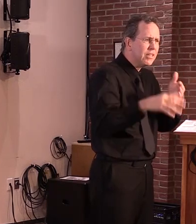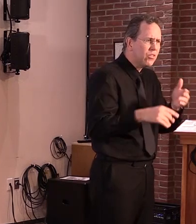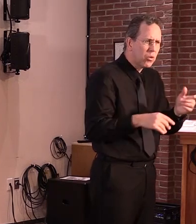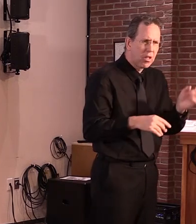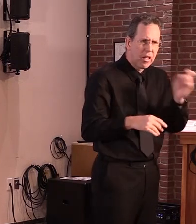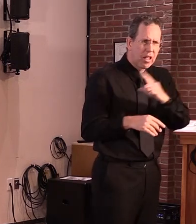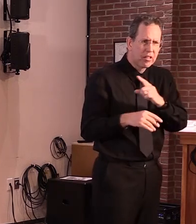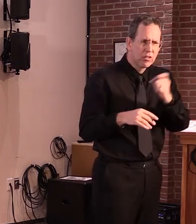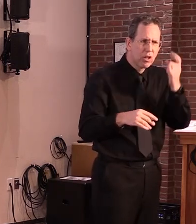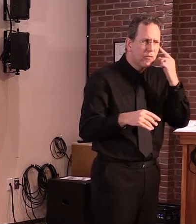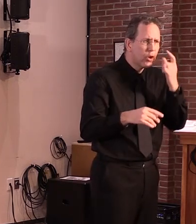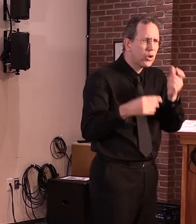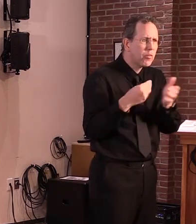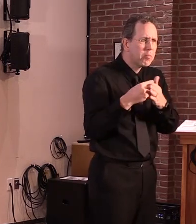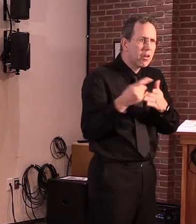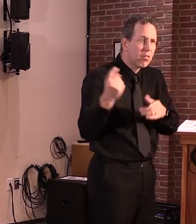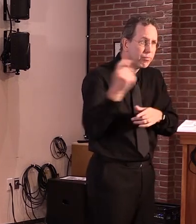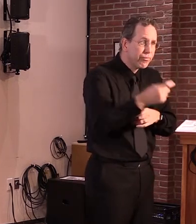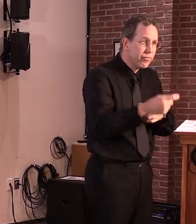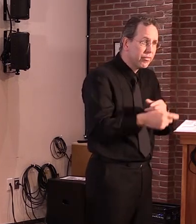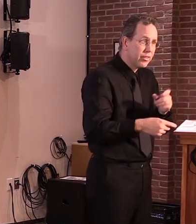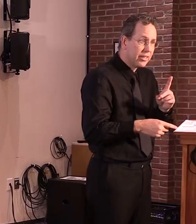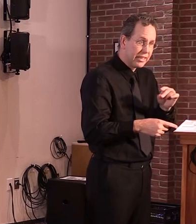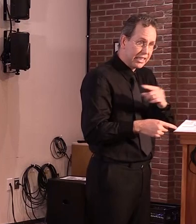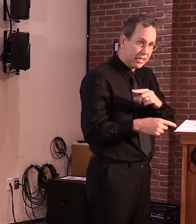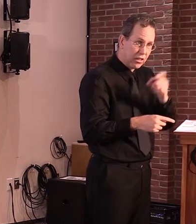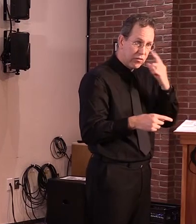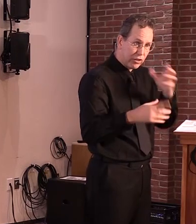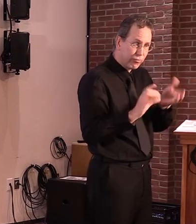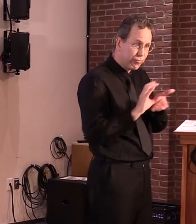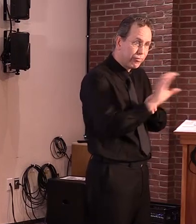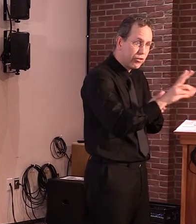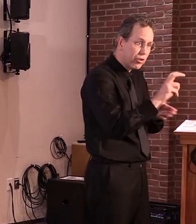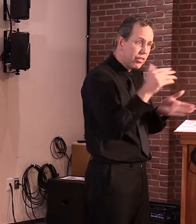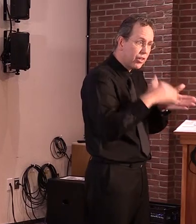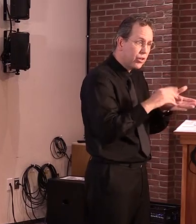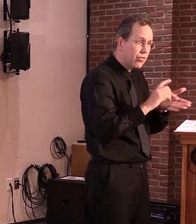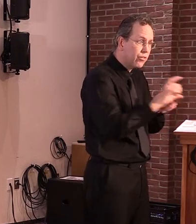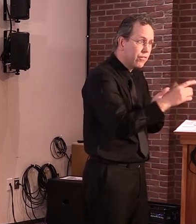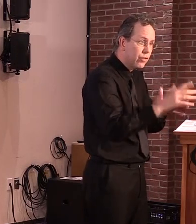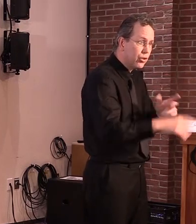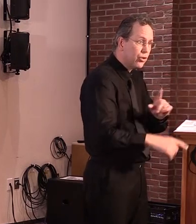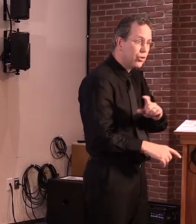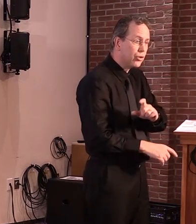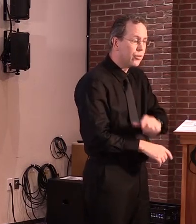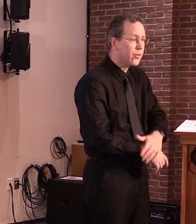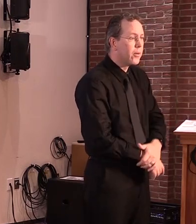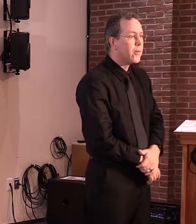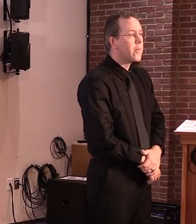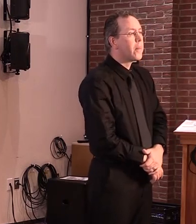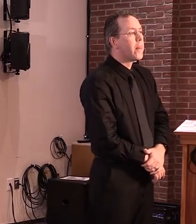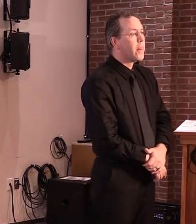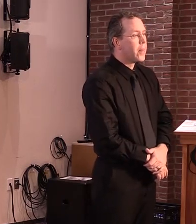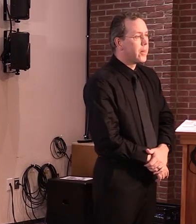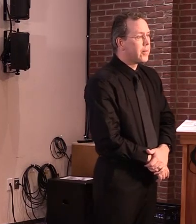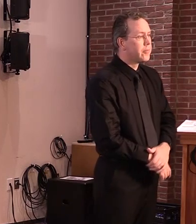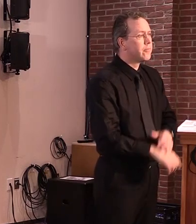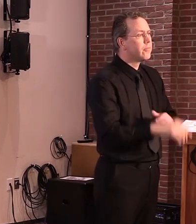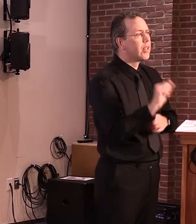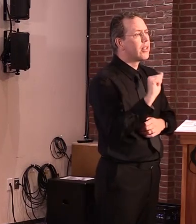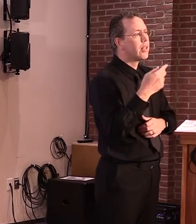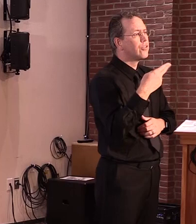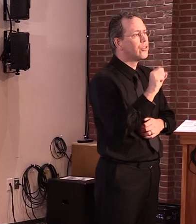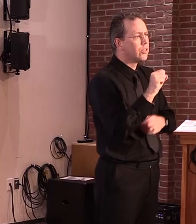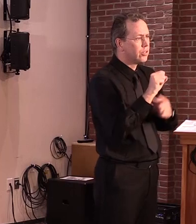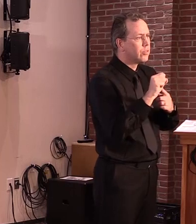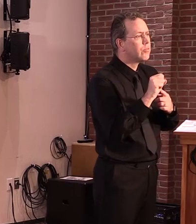So has the state defrayed the cost of that, or are you planning to? I've spent the Agency of Human Services spent $120